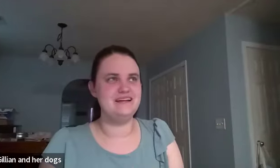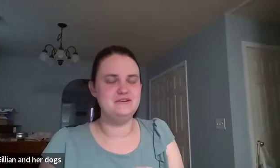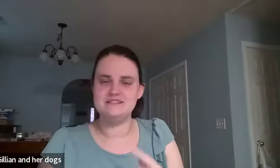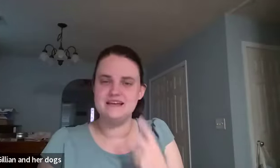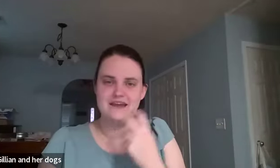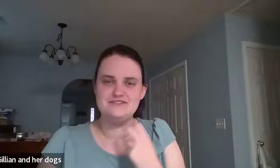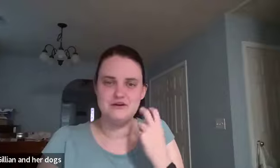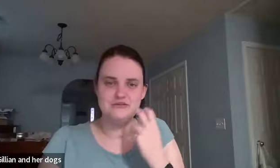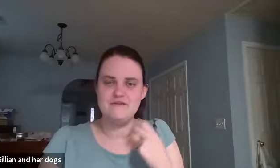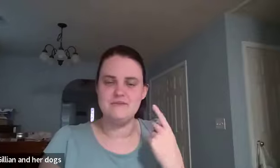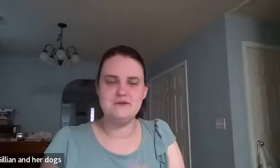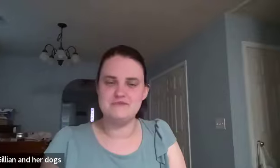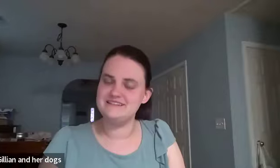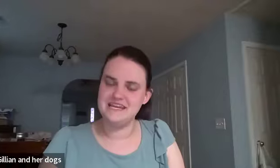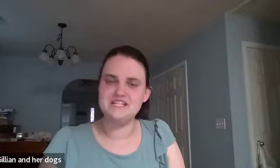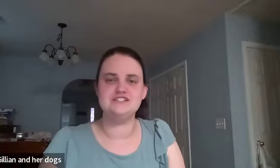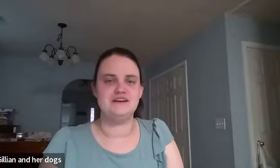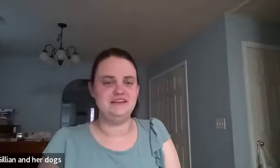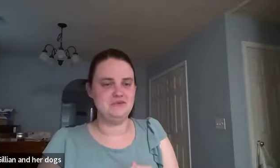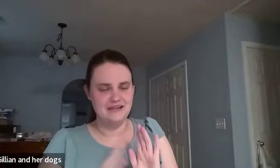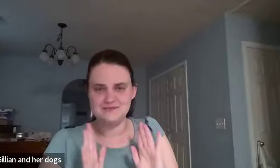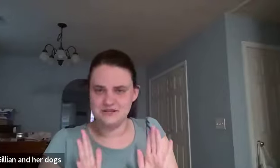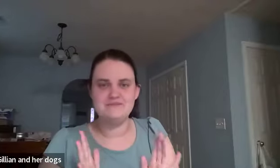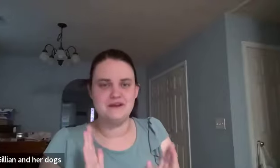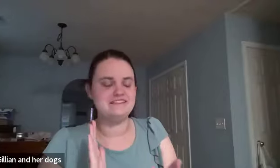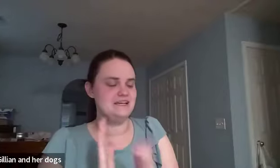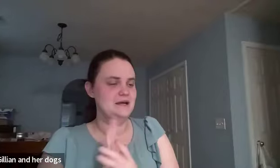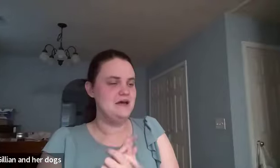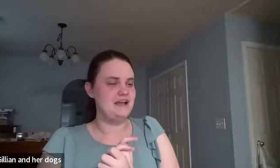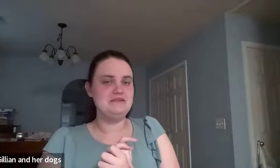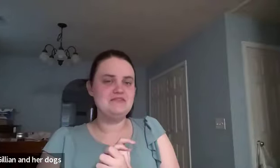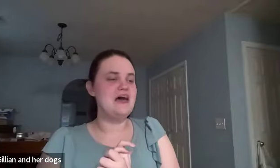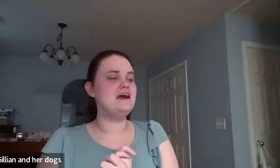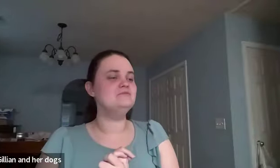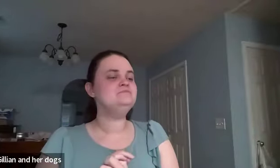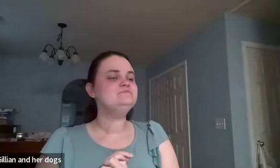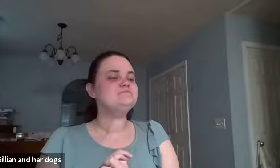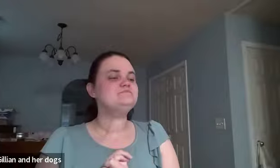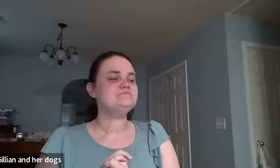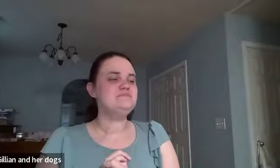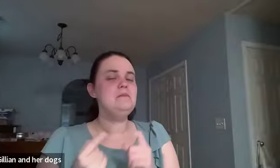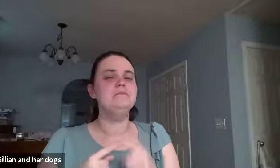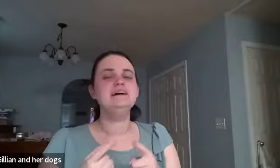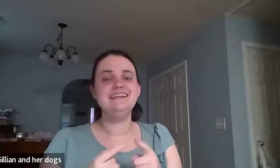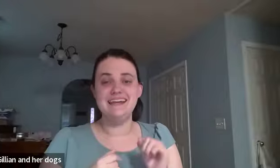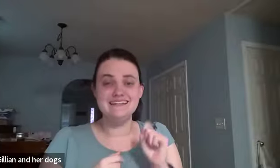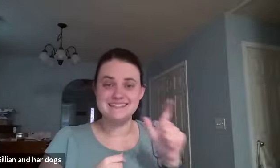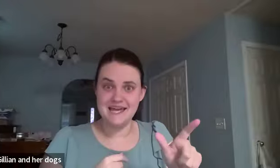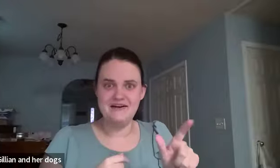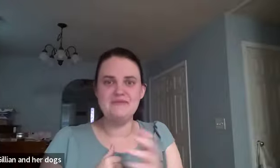I do, it's like I don't know if I remember the pronunciations correctly anymore. It's pretty embarrassing. I can admit that. But in ASL,